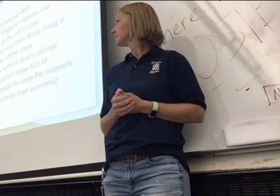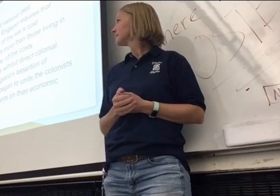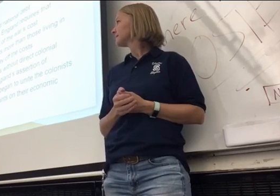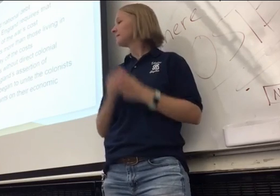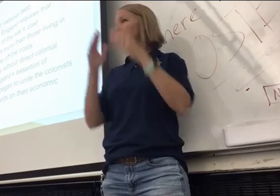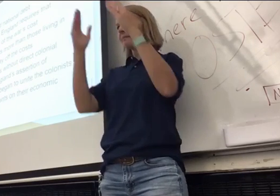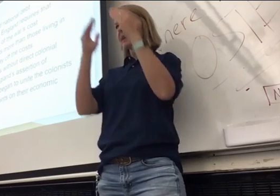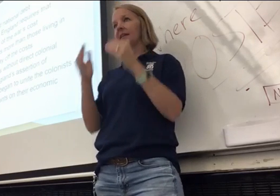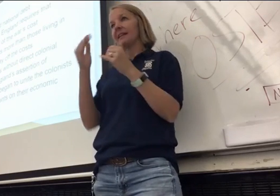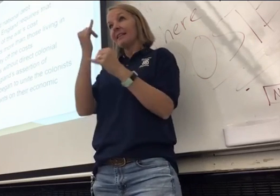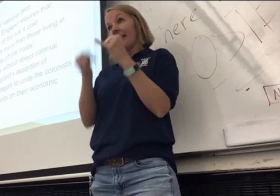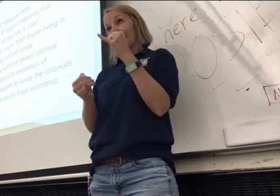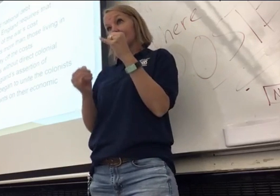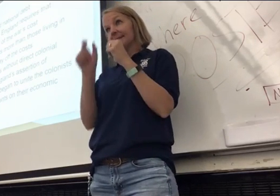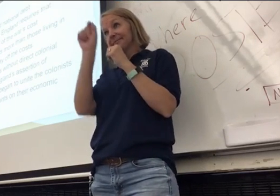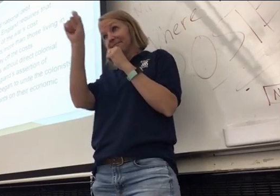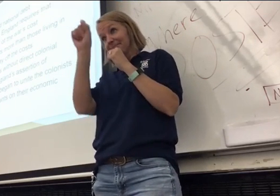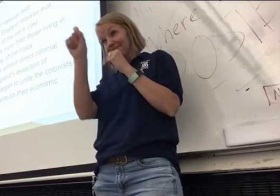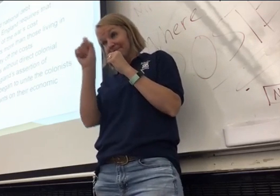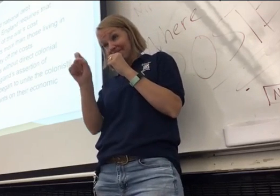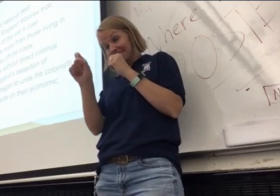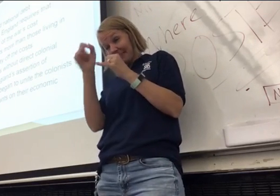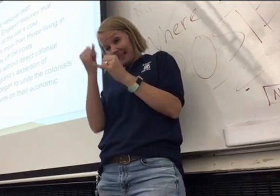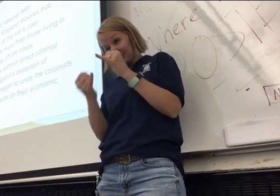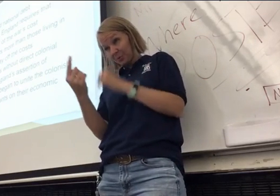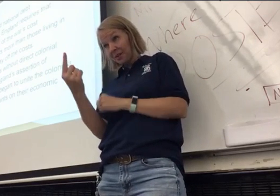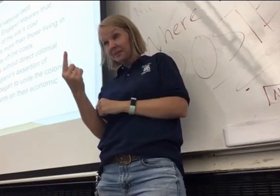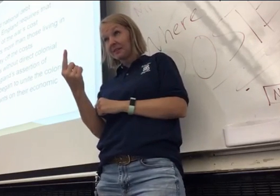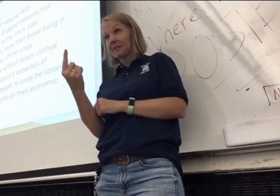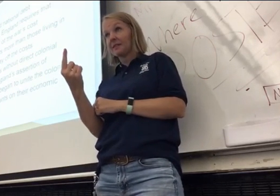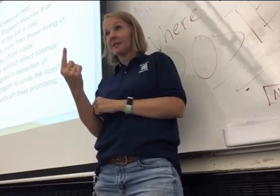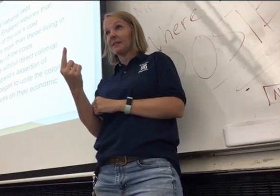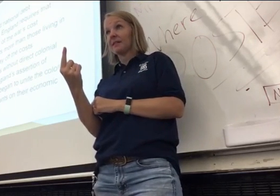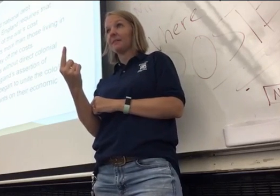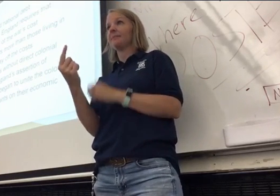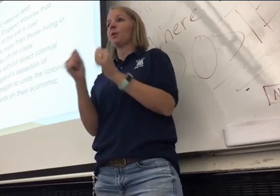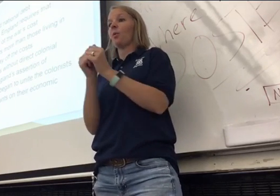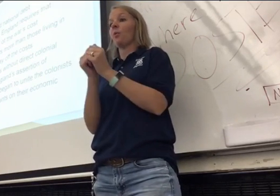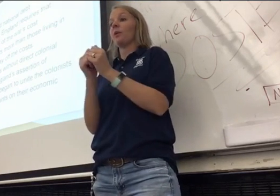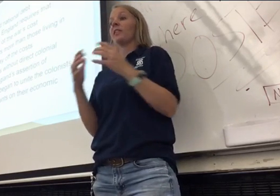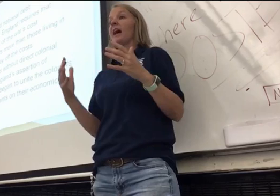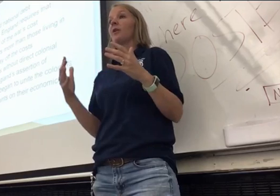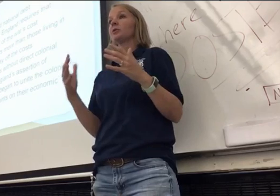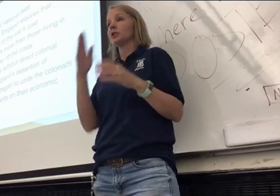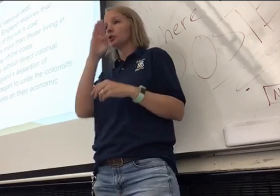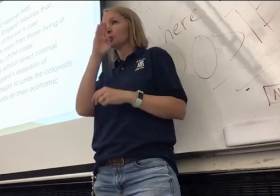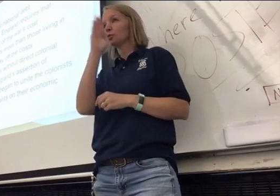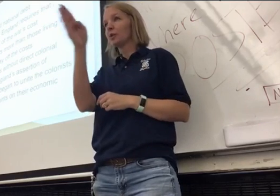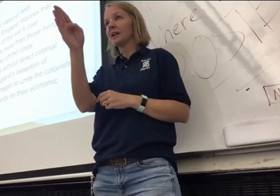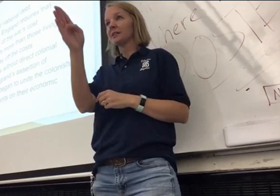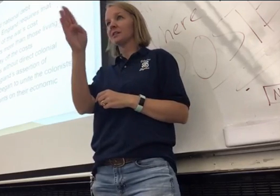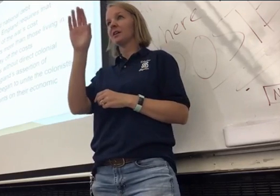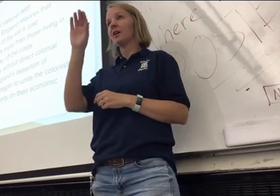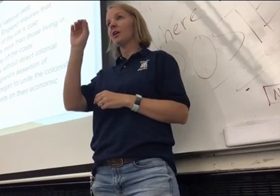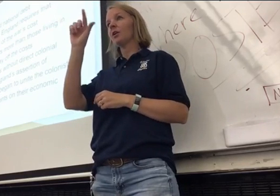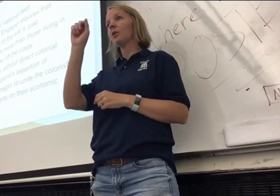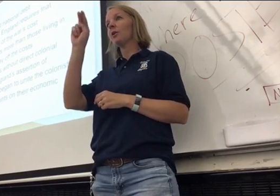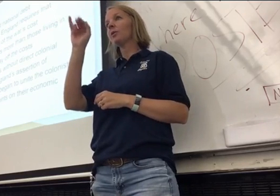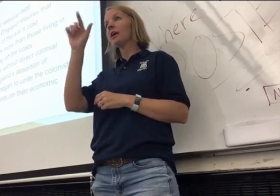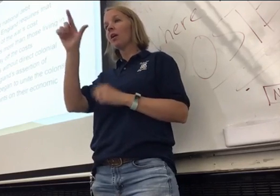And then on the last bullet, I want you to highlight without direct